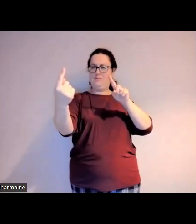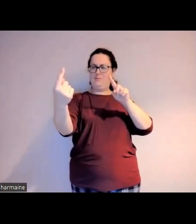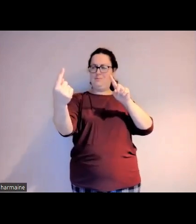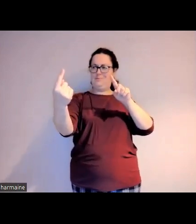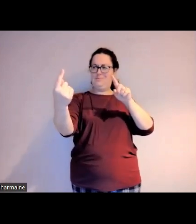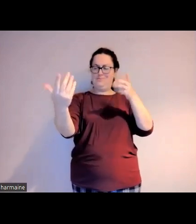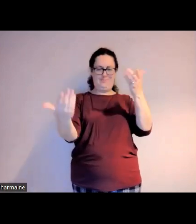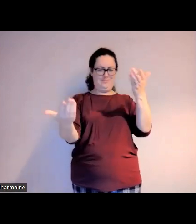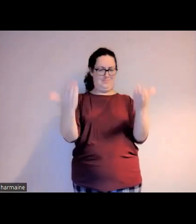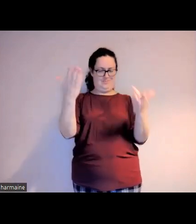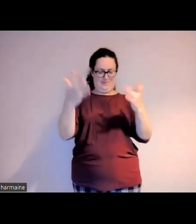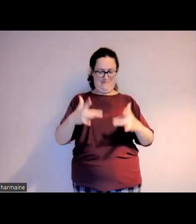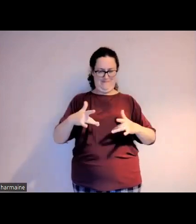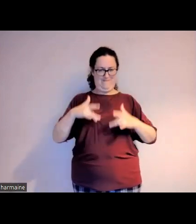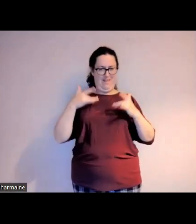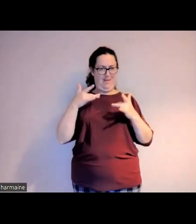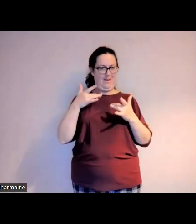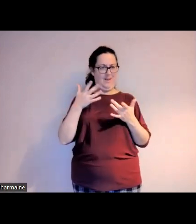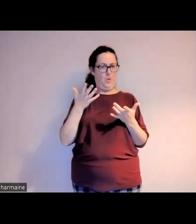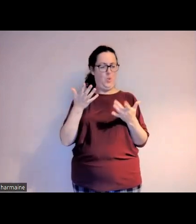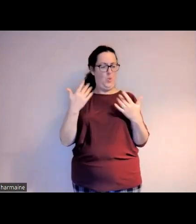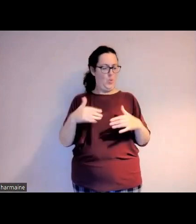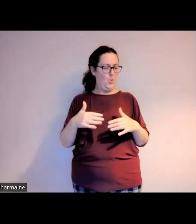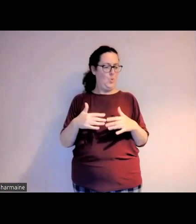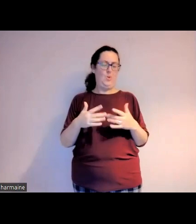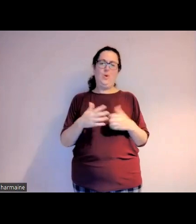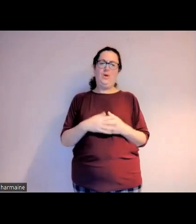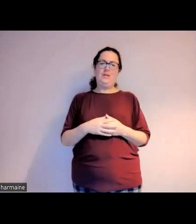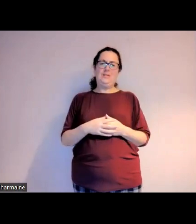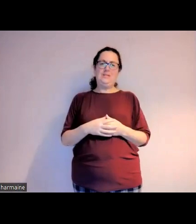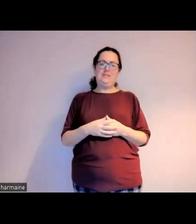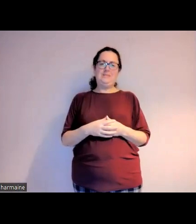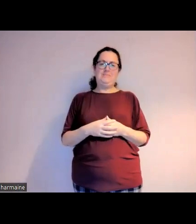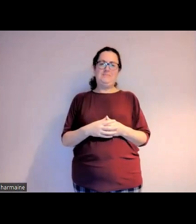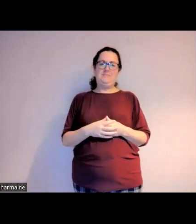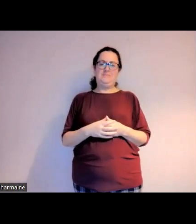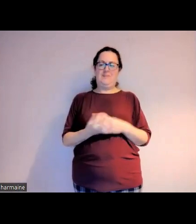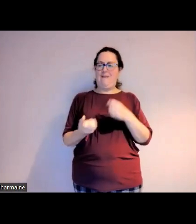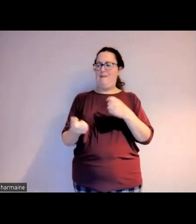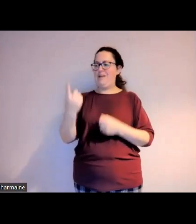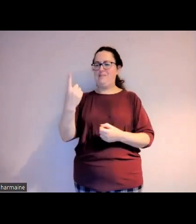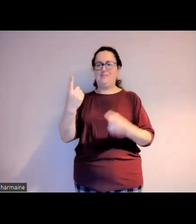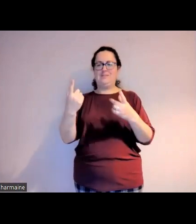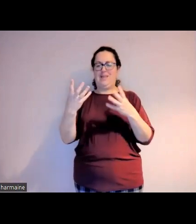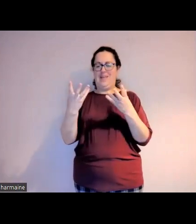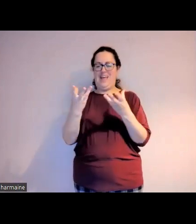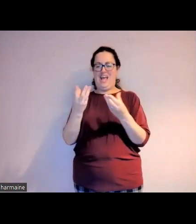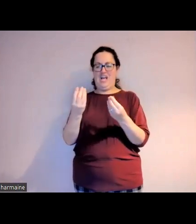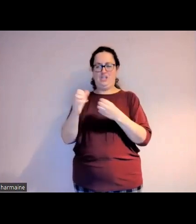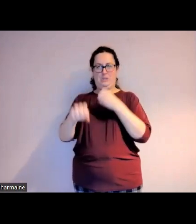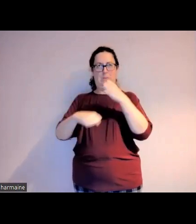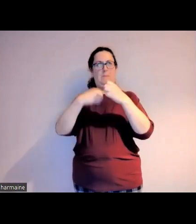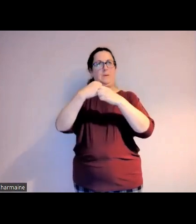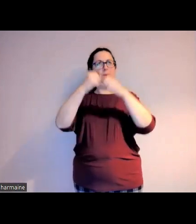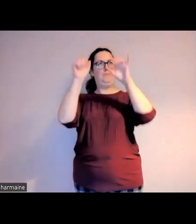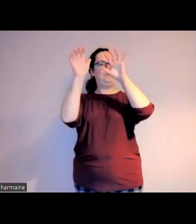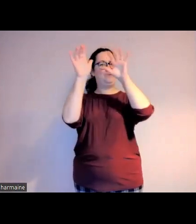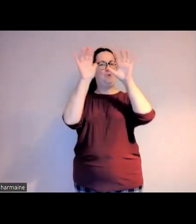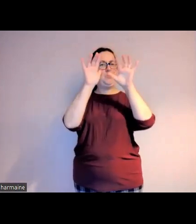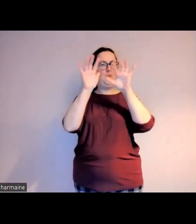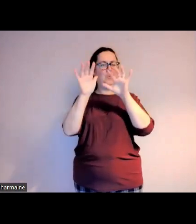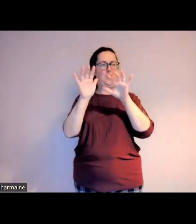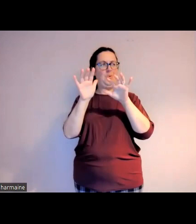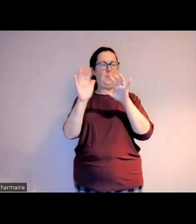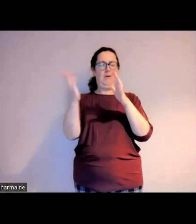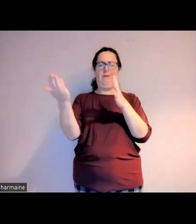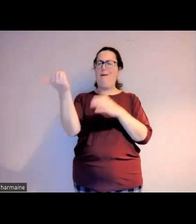the feeling at the center of the poem and the strangeness of events that happen as ash becomes like snow. I thought such a